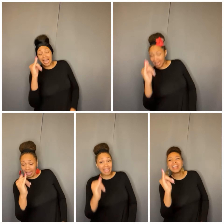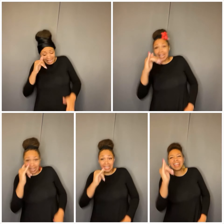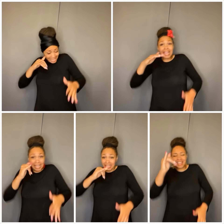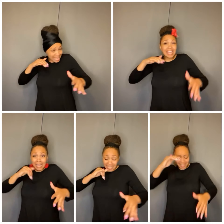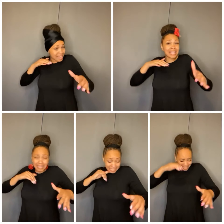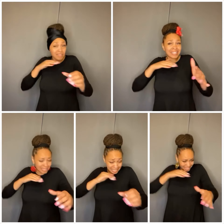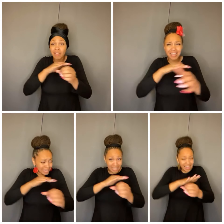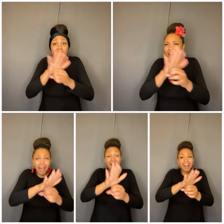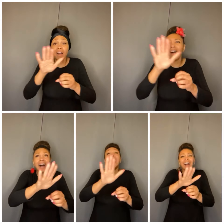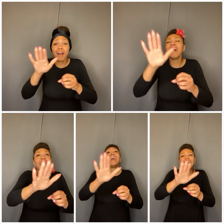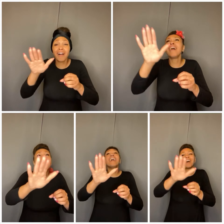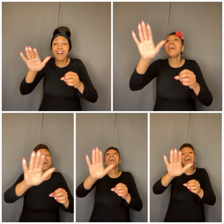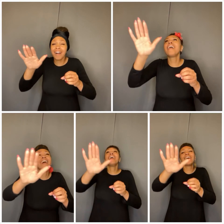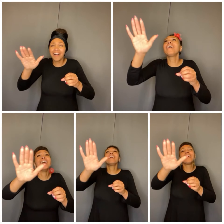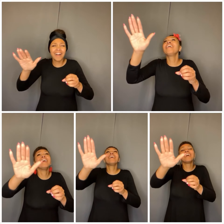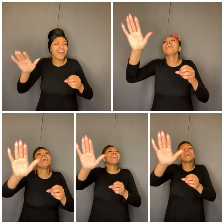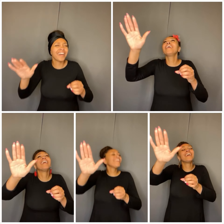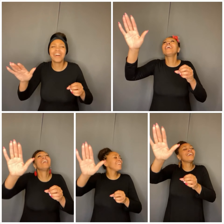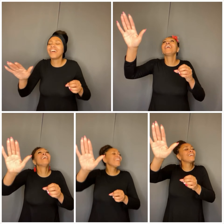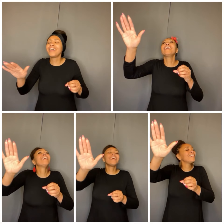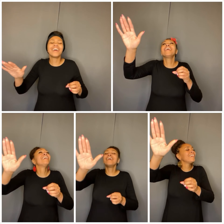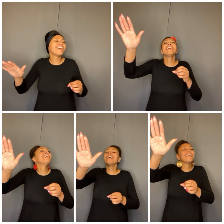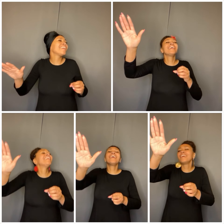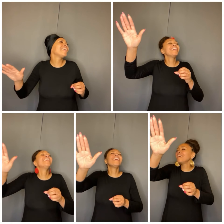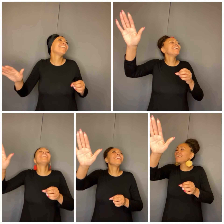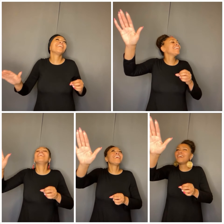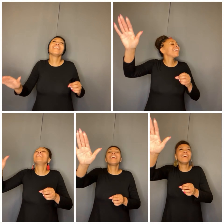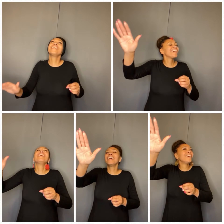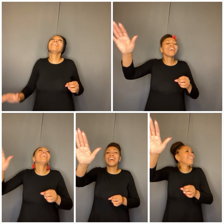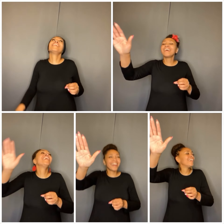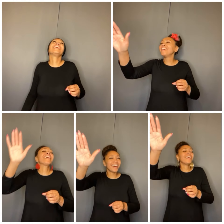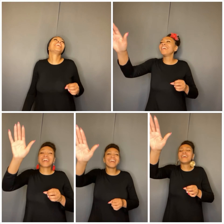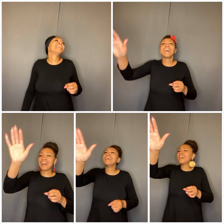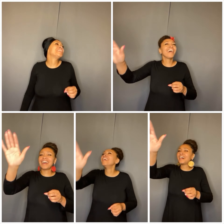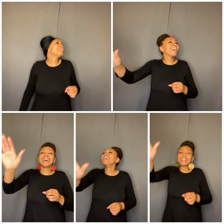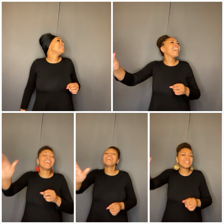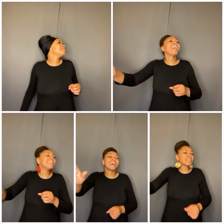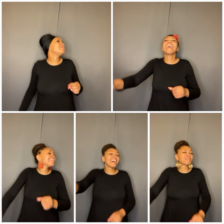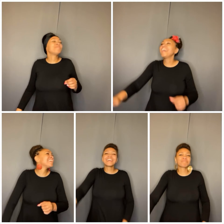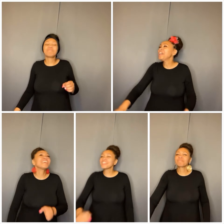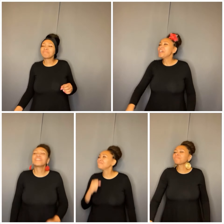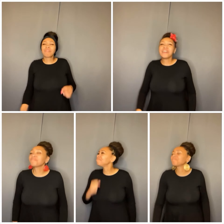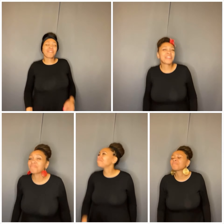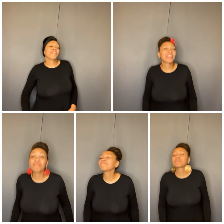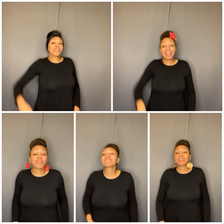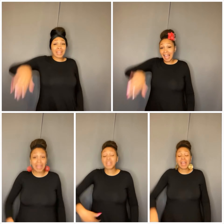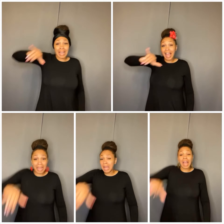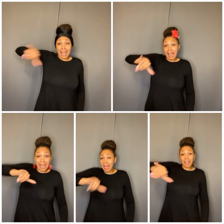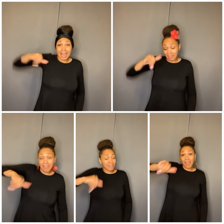is enough What His truth says is better than anything That is enough